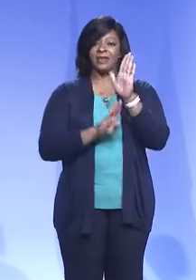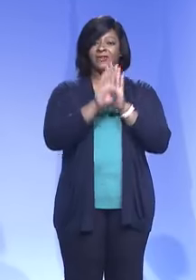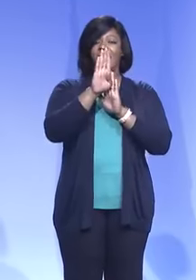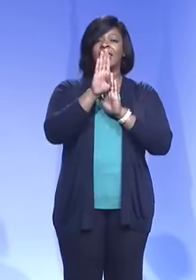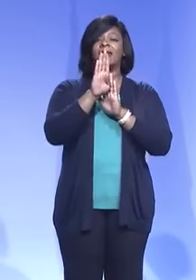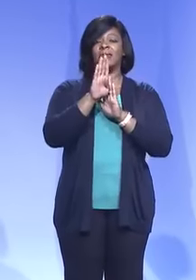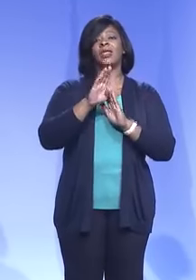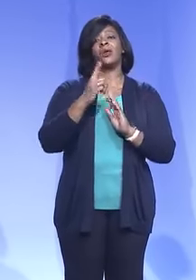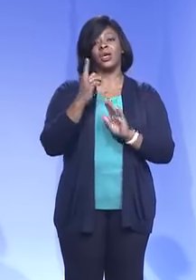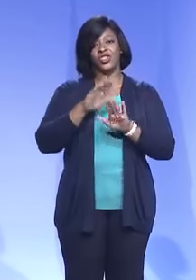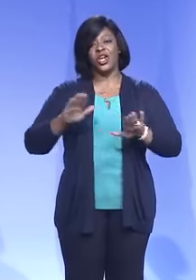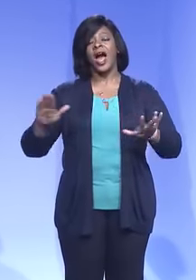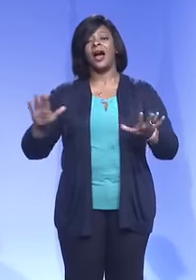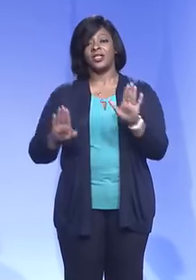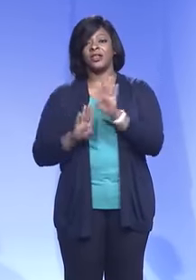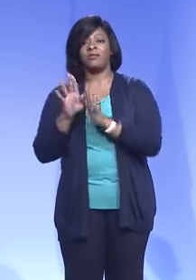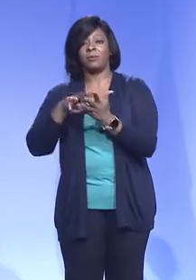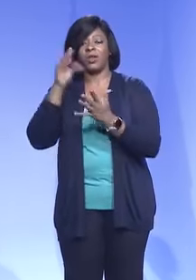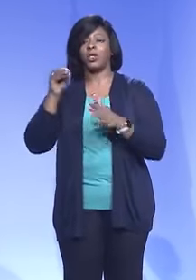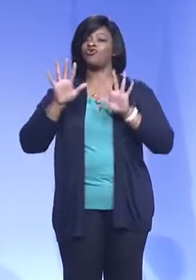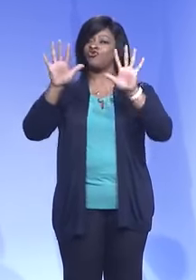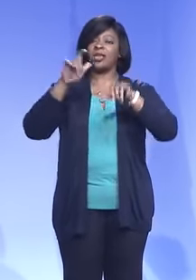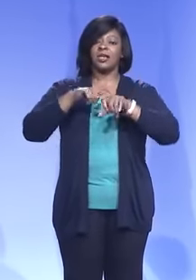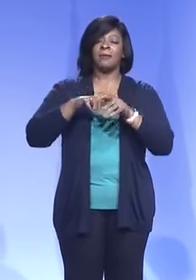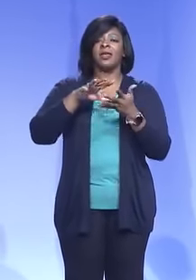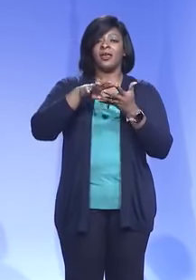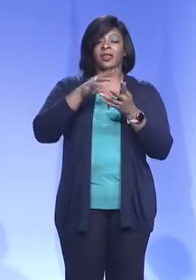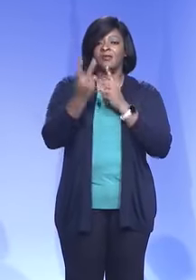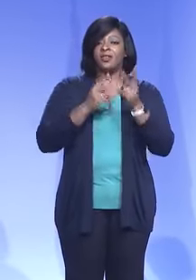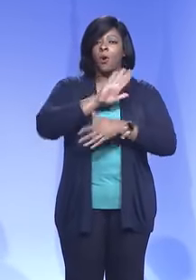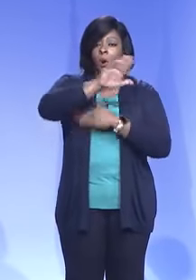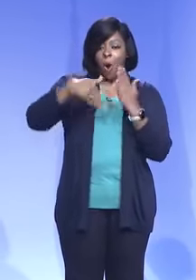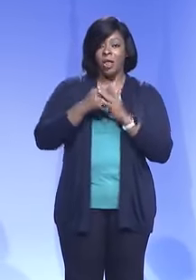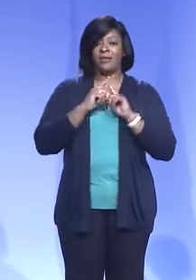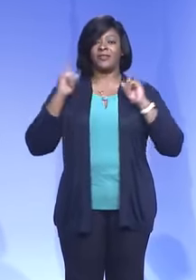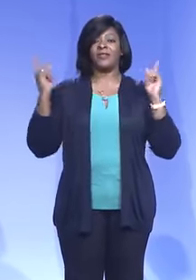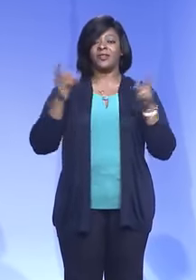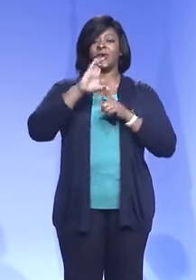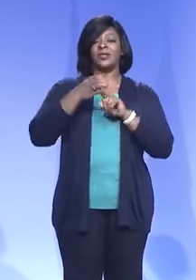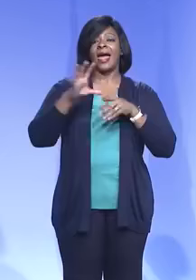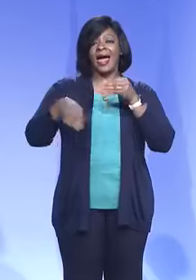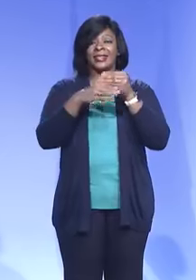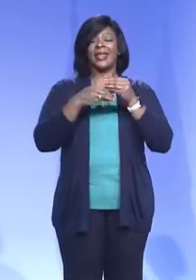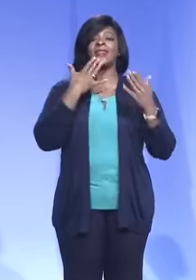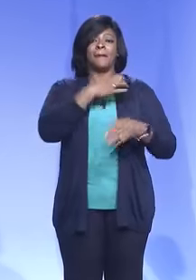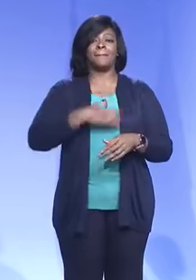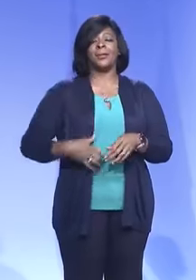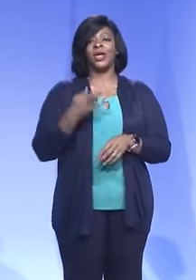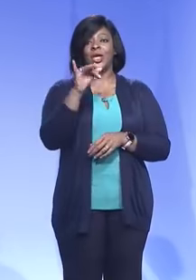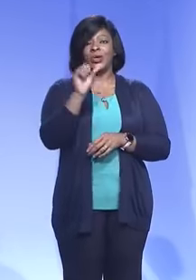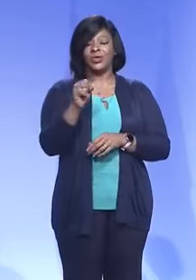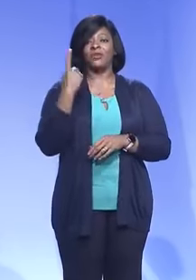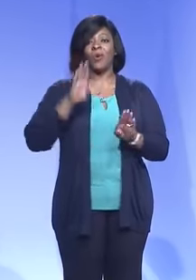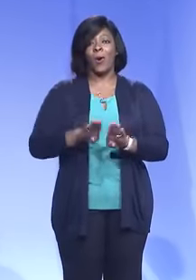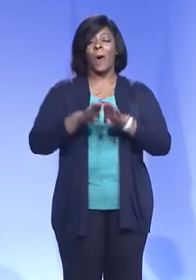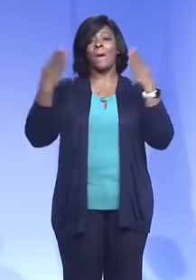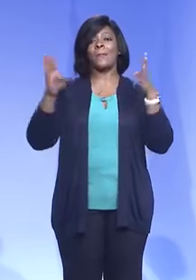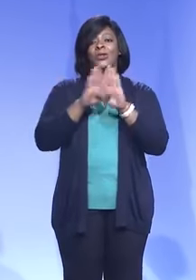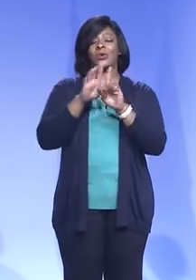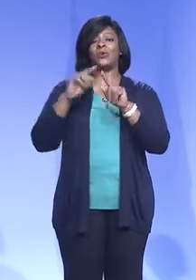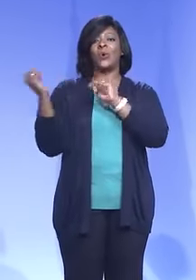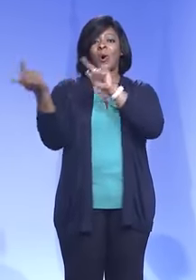the whole child. So this is a great time to come visit all of these cultural assets. Thank you again, Mayor Harris, for opening the doors